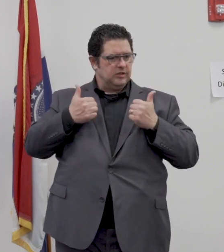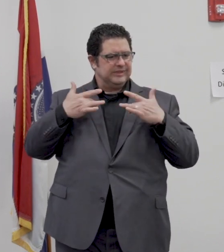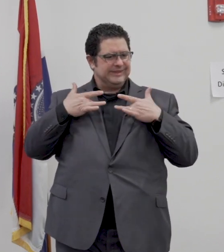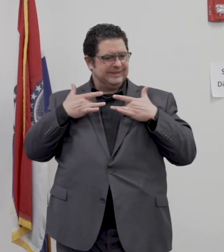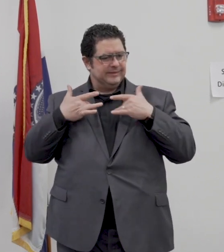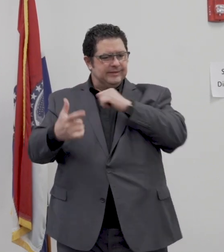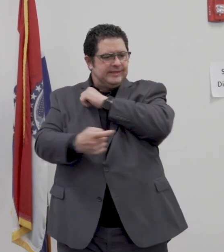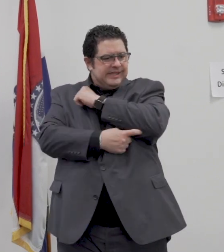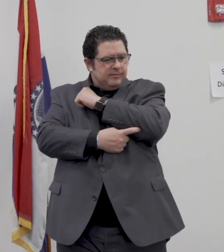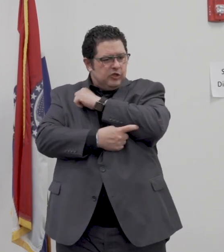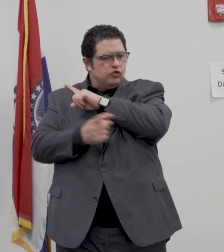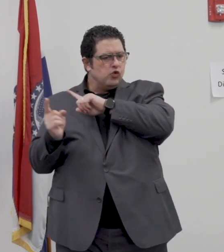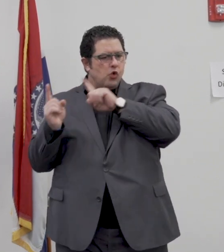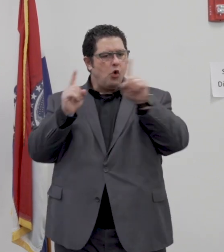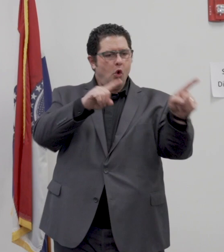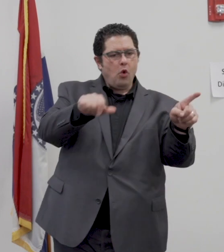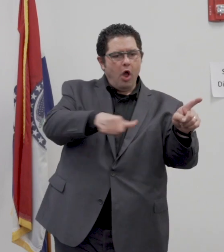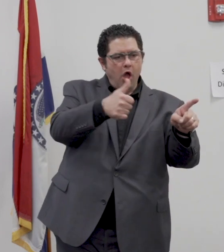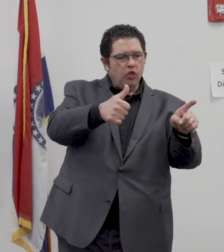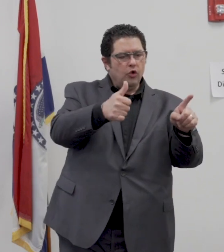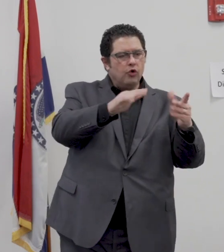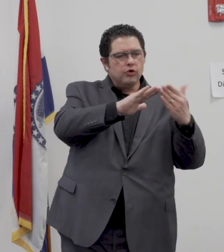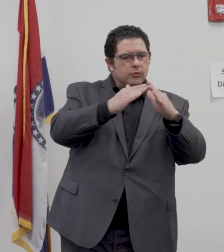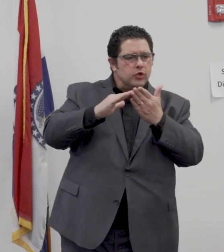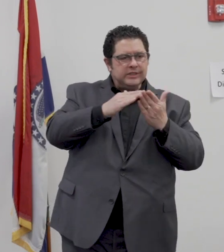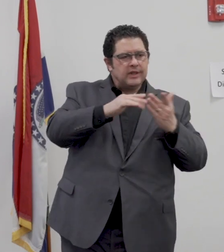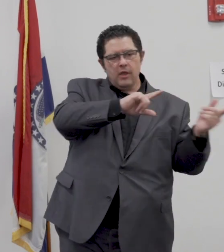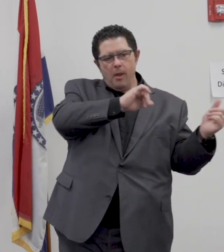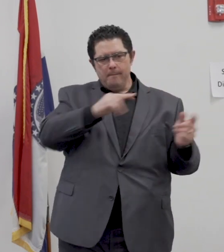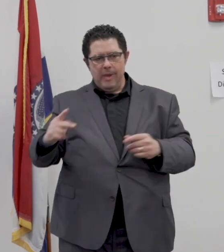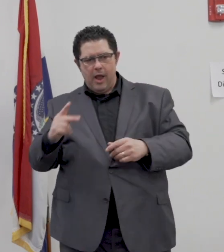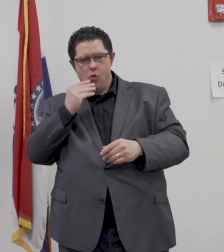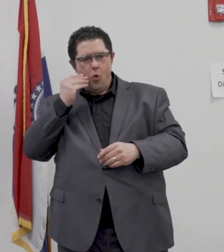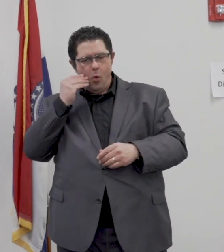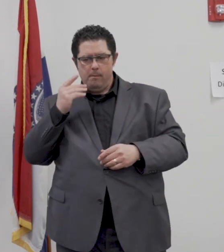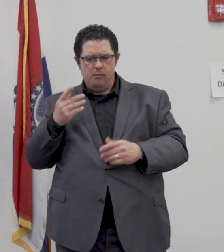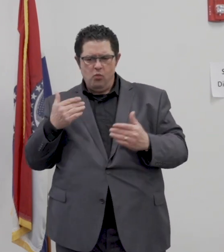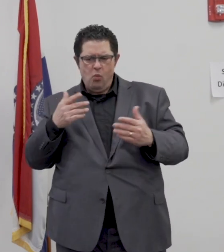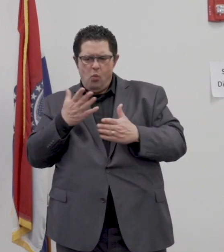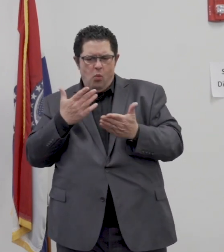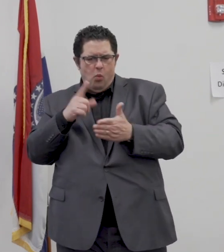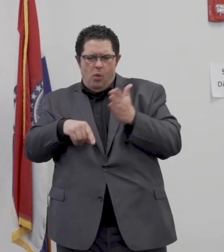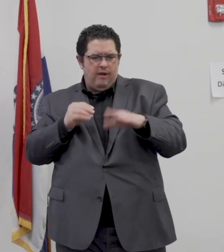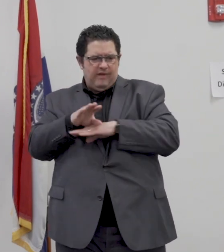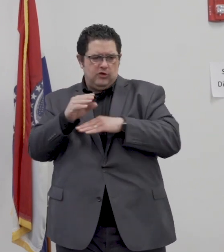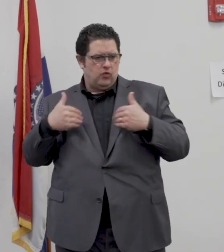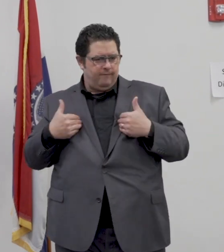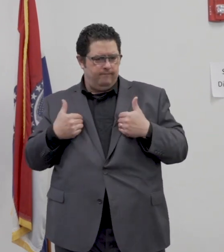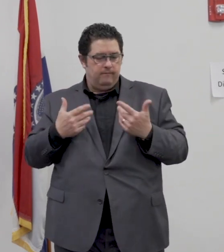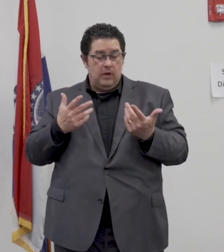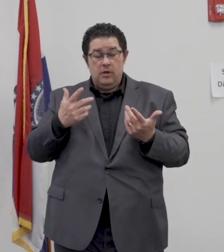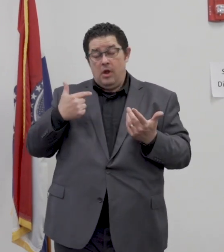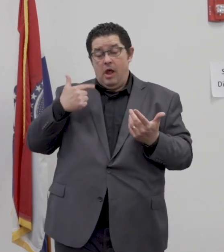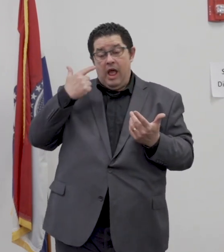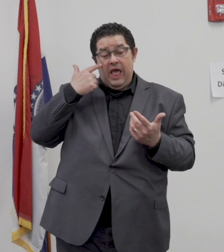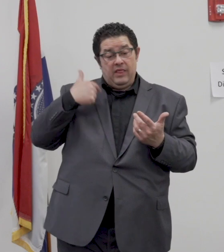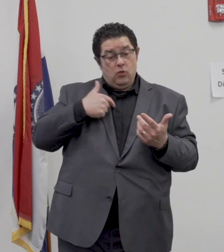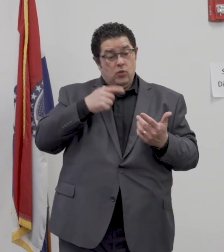come back to their homes in St. Louis County? Well, I think we have to recognize that St. Louis County